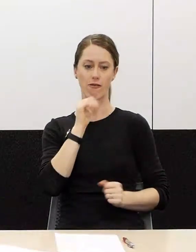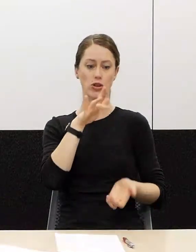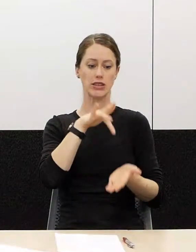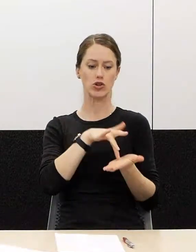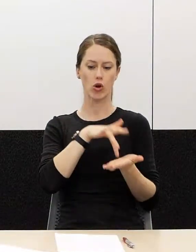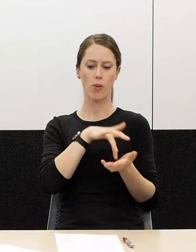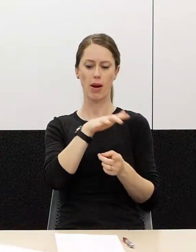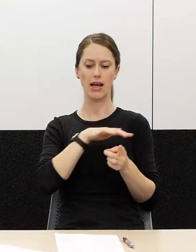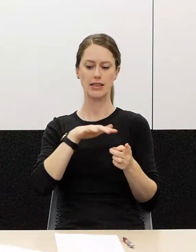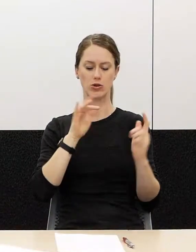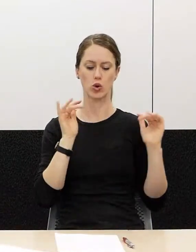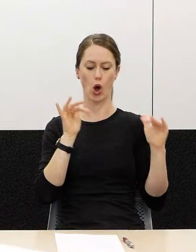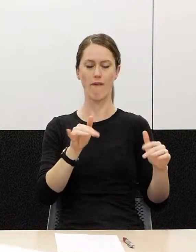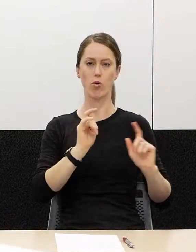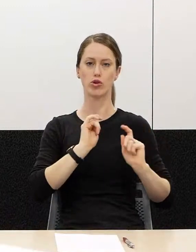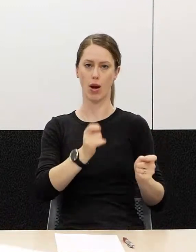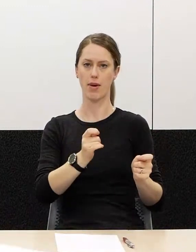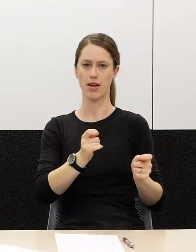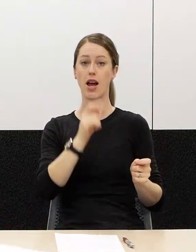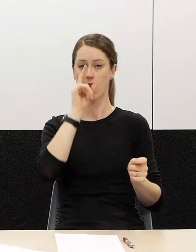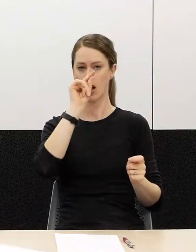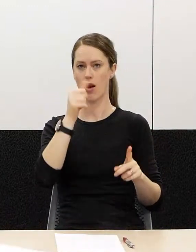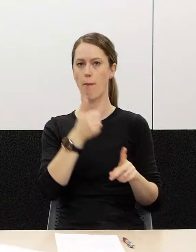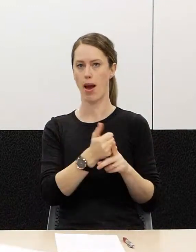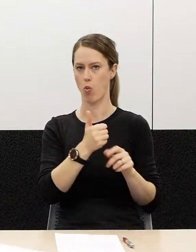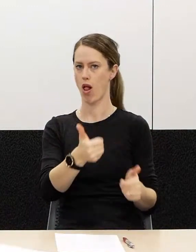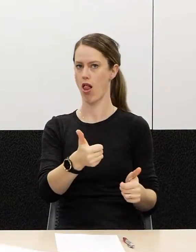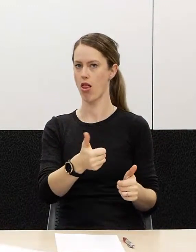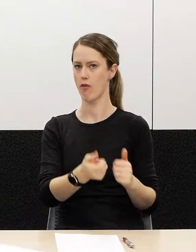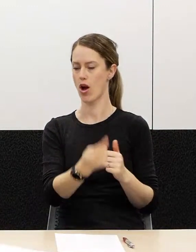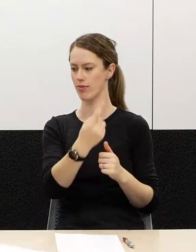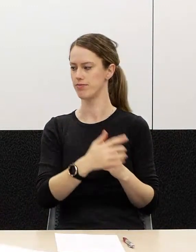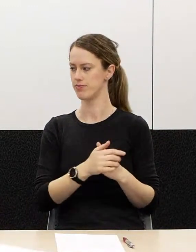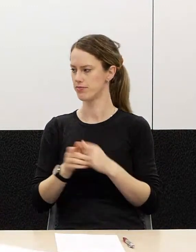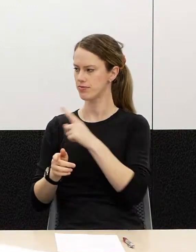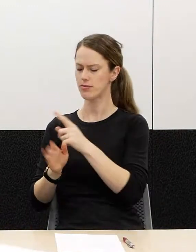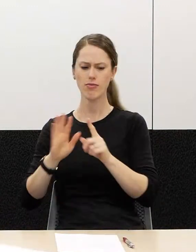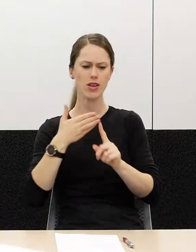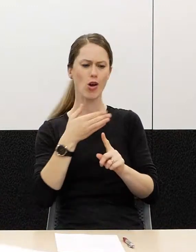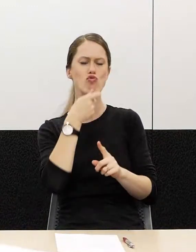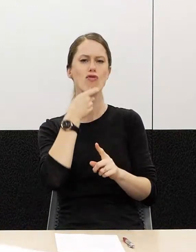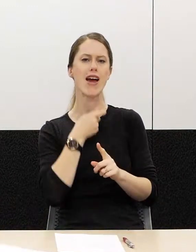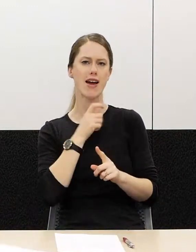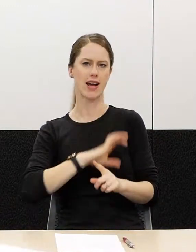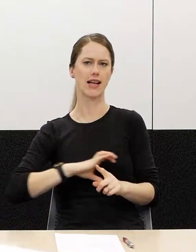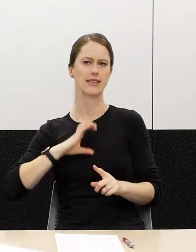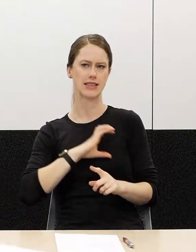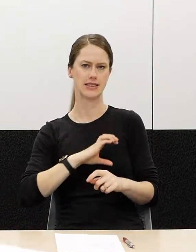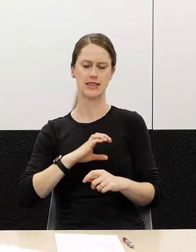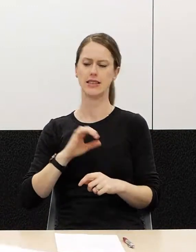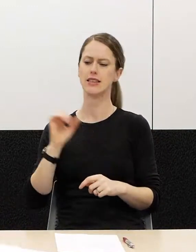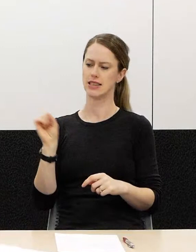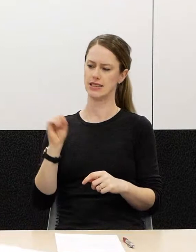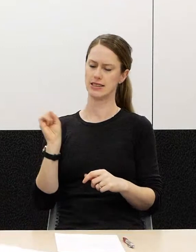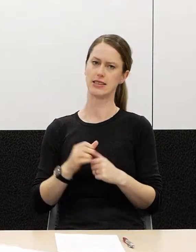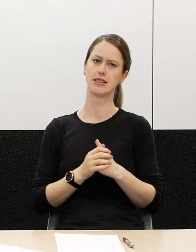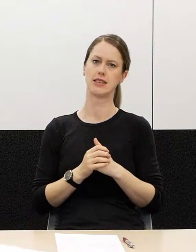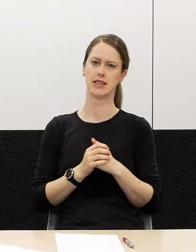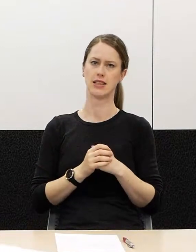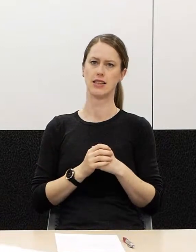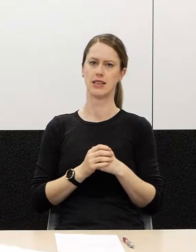central treatment can really make a difference to outcomes. Particularly those rarer cancers. That's right. Would be really